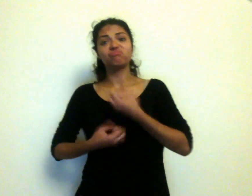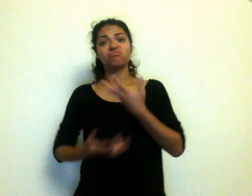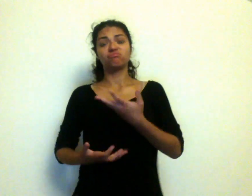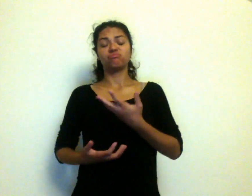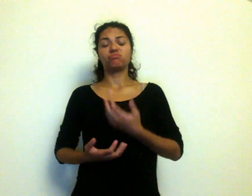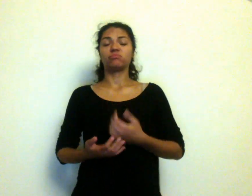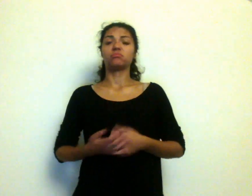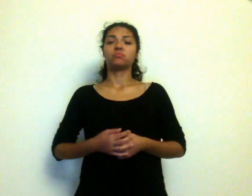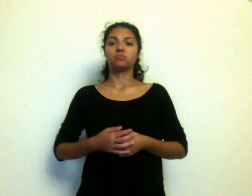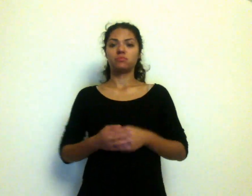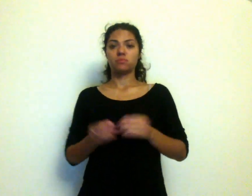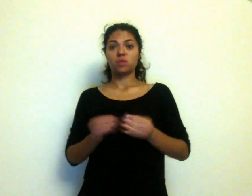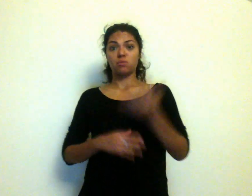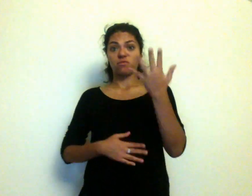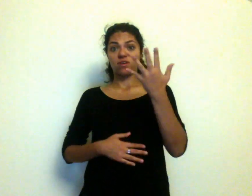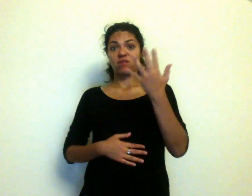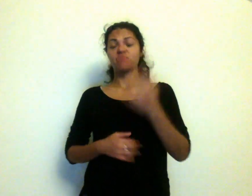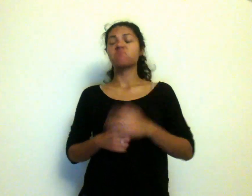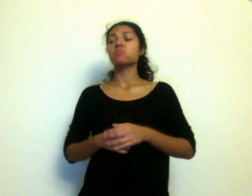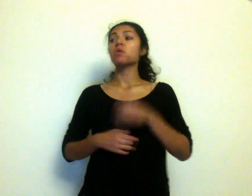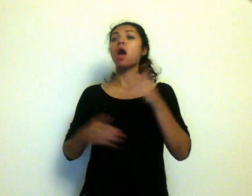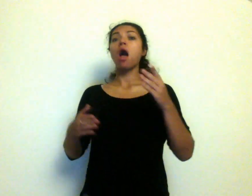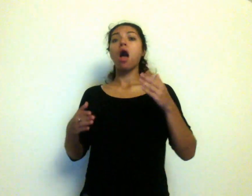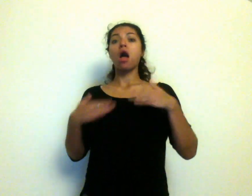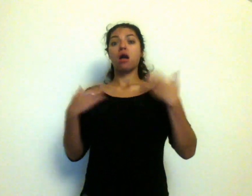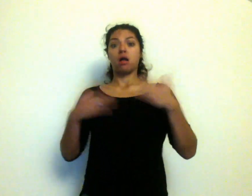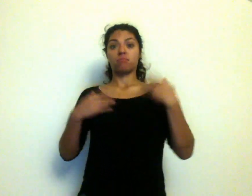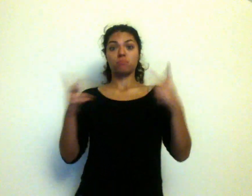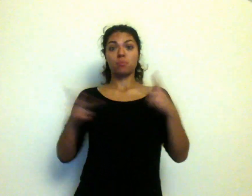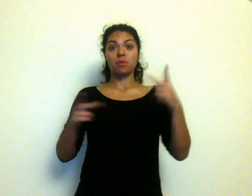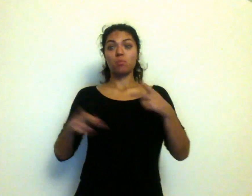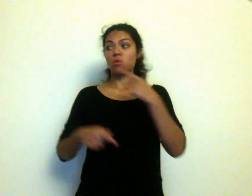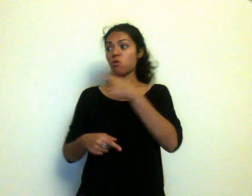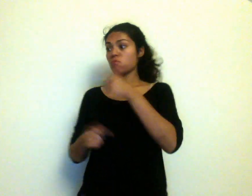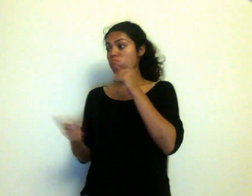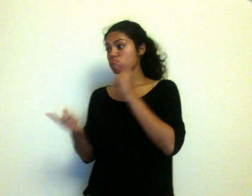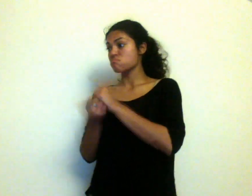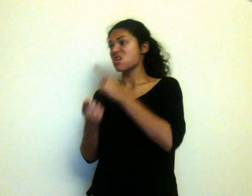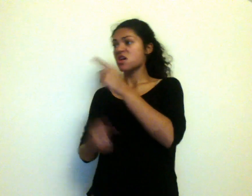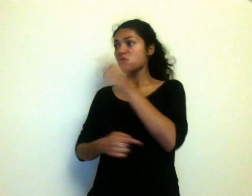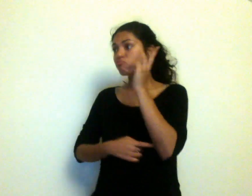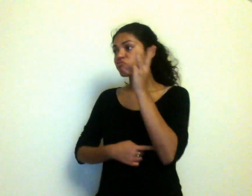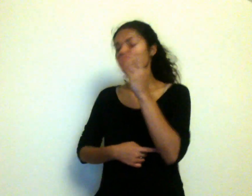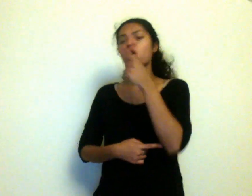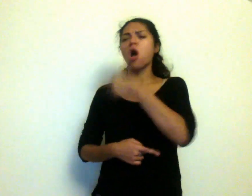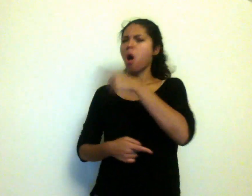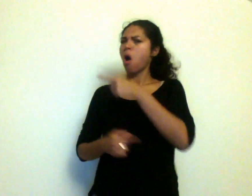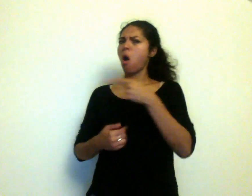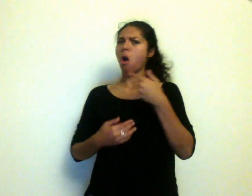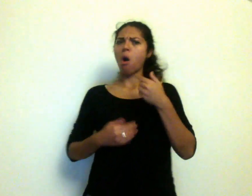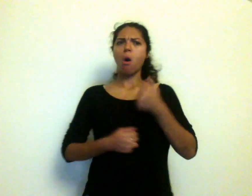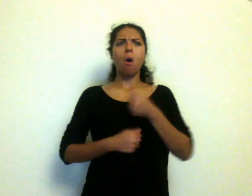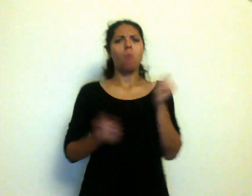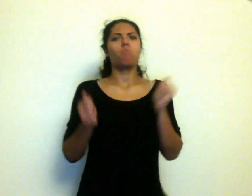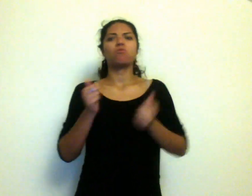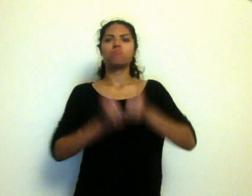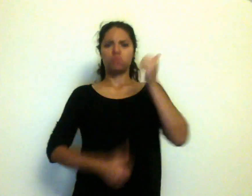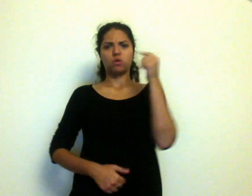people are the most widely open to it. Number 6, focus on the person of Christ